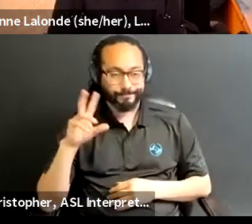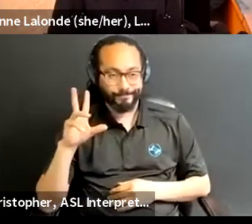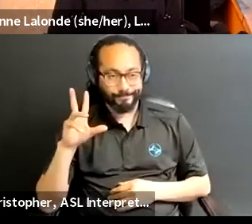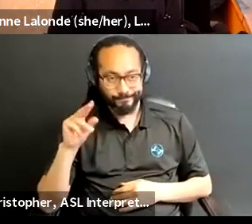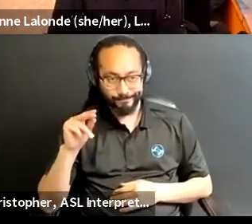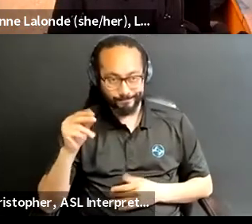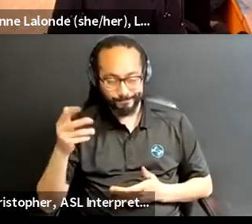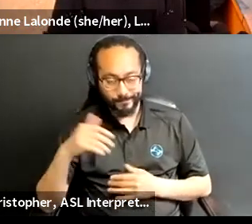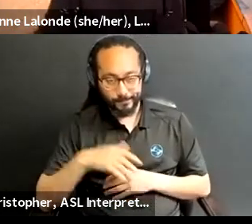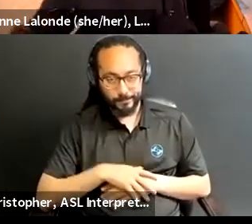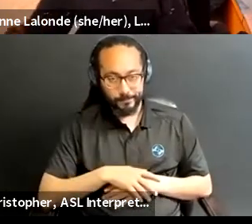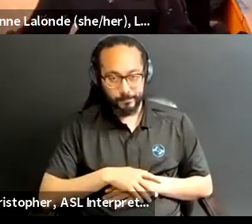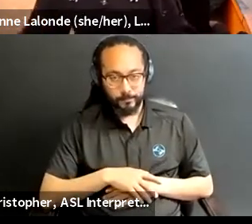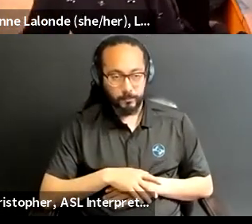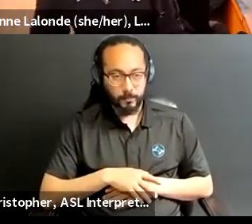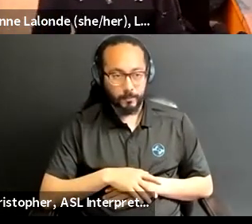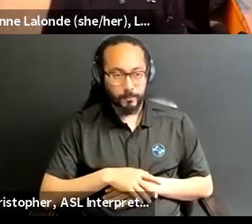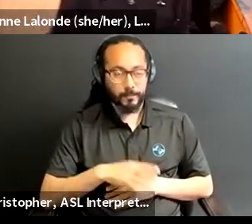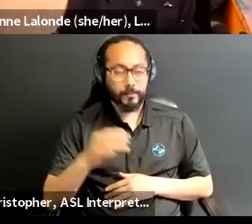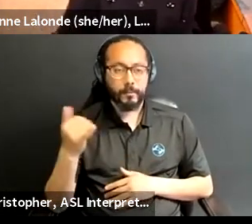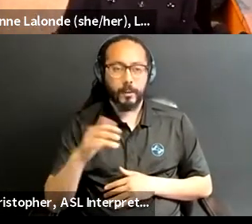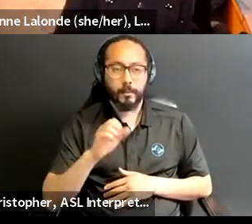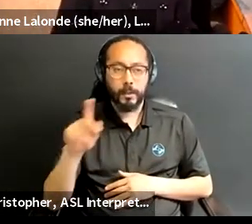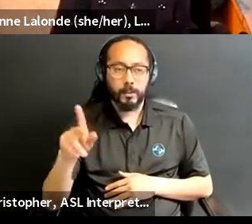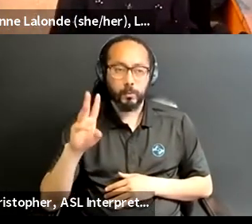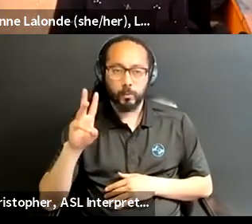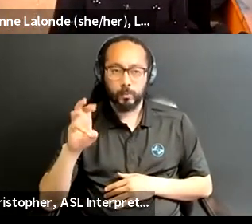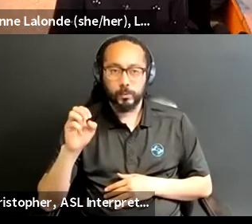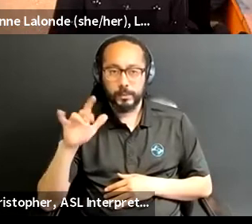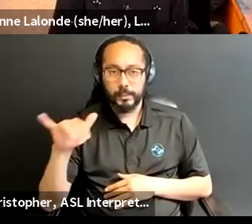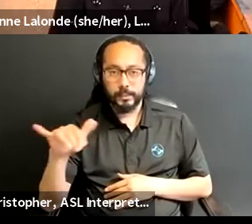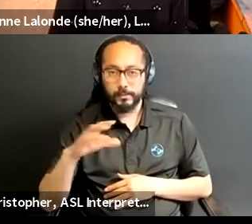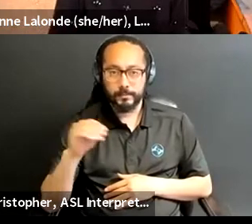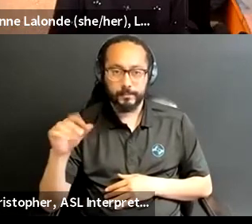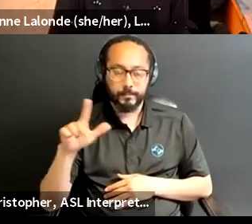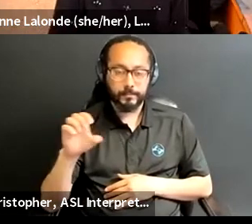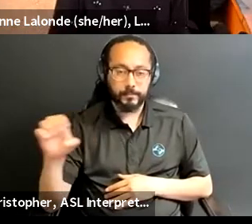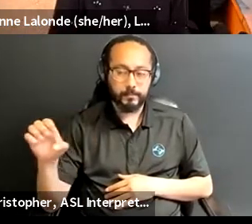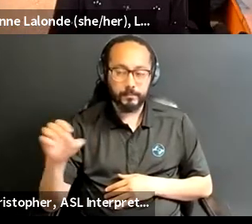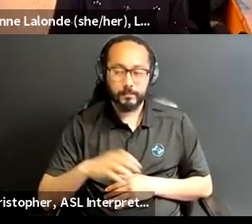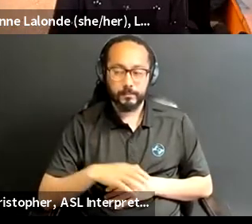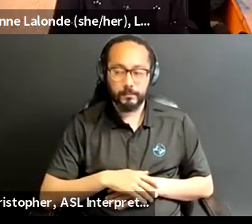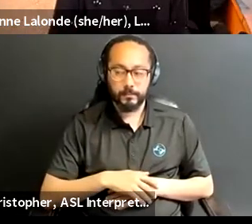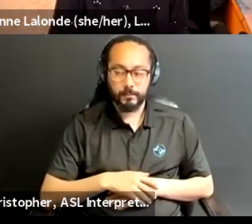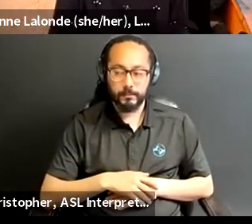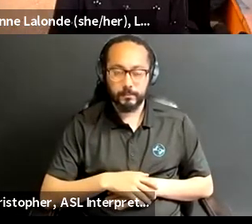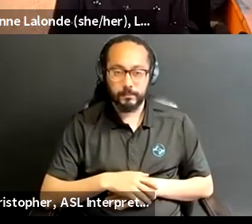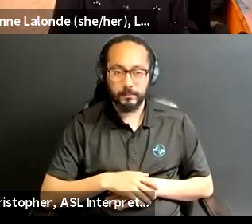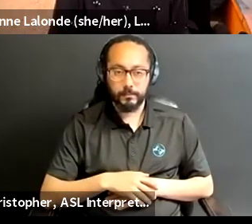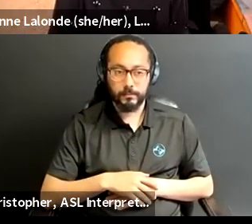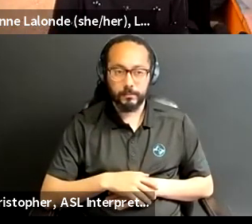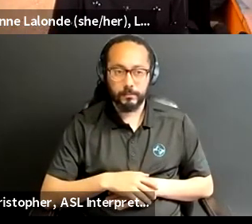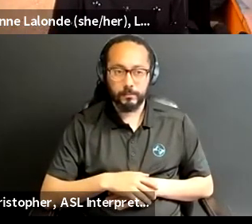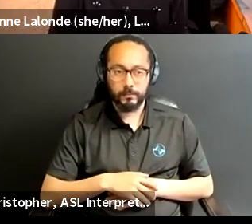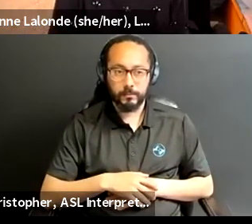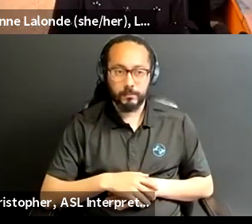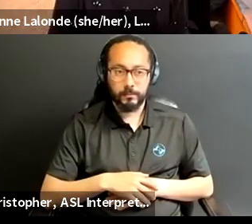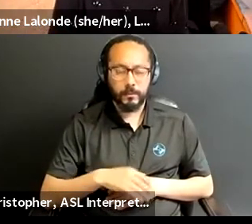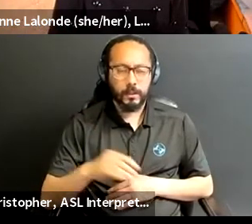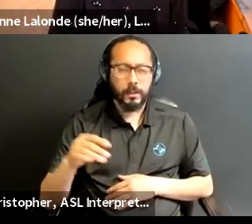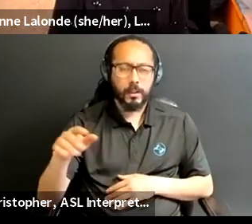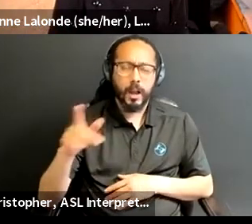So back to Wesley and Lee. One of the findings you had was, I can't remember the